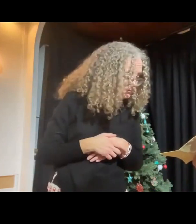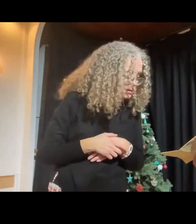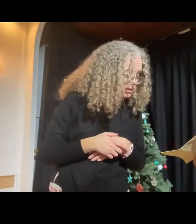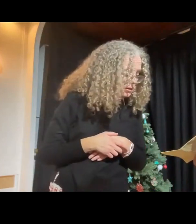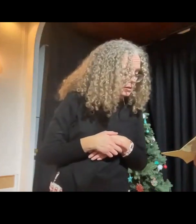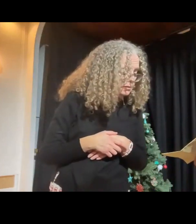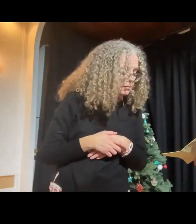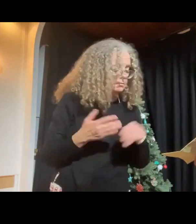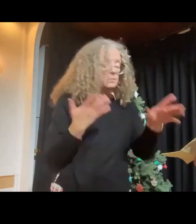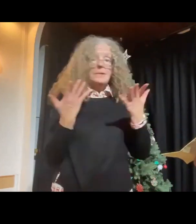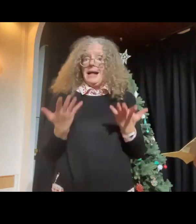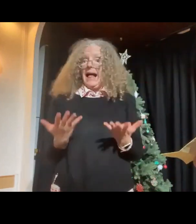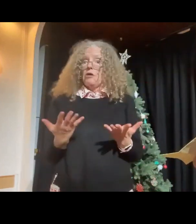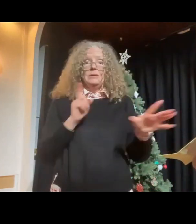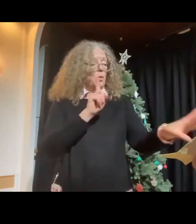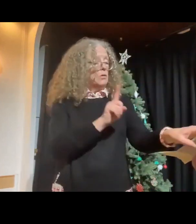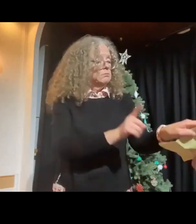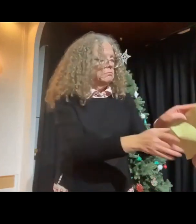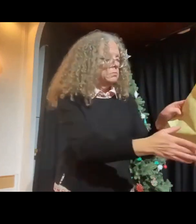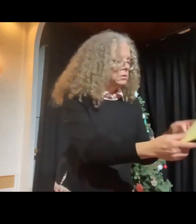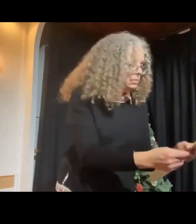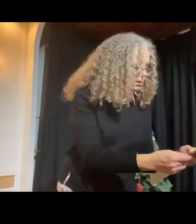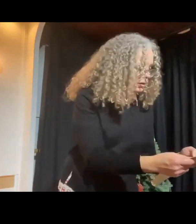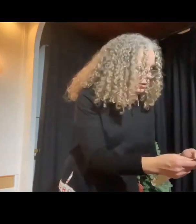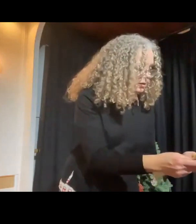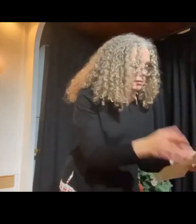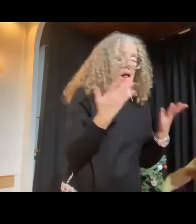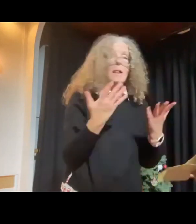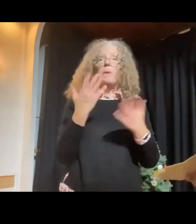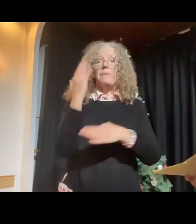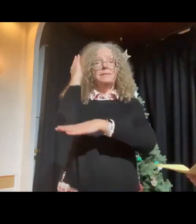in equality, oppression and employment area of research.